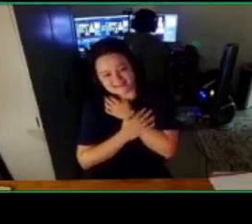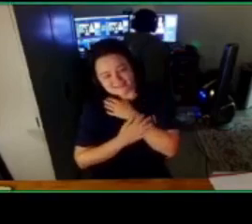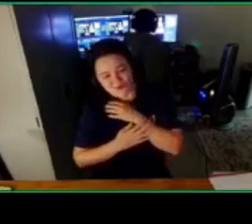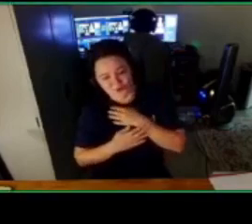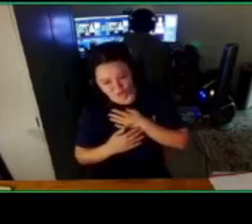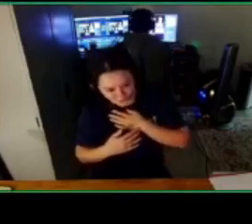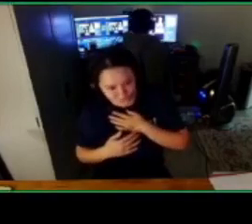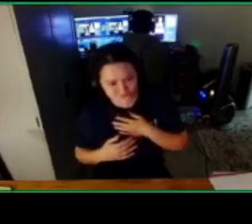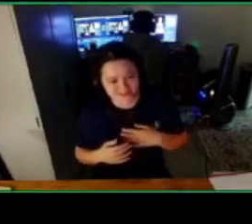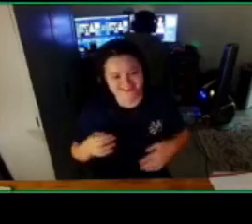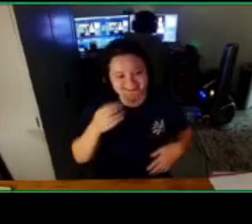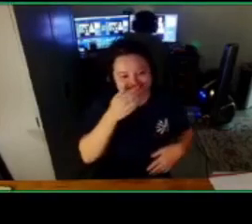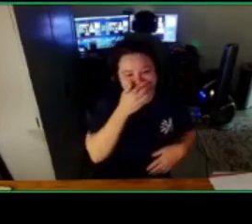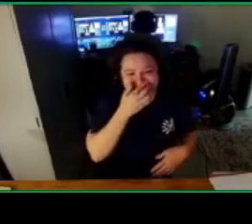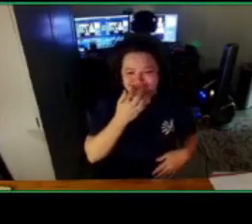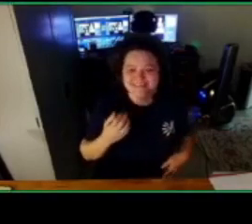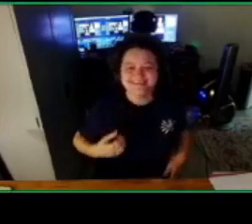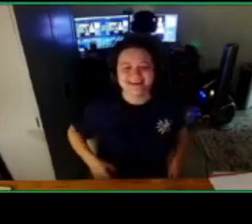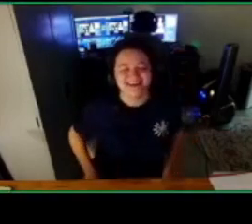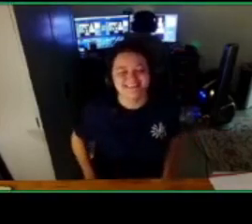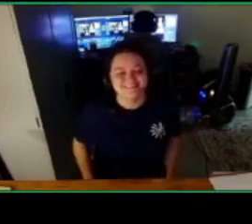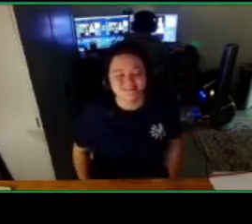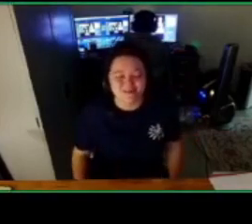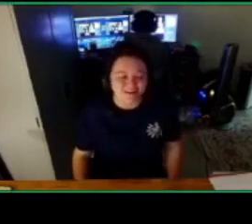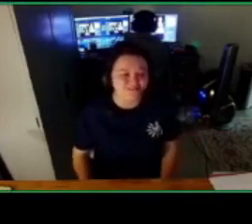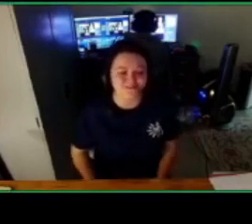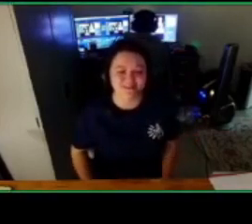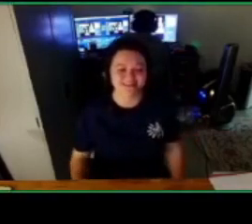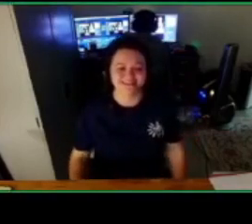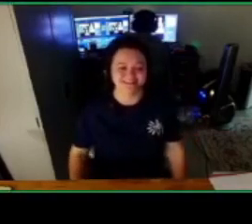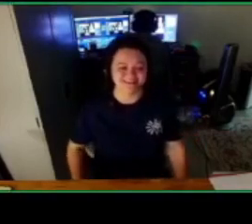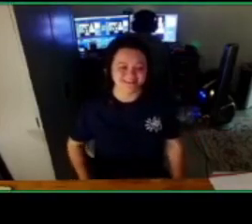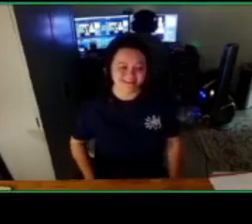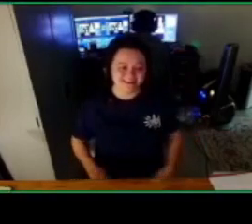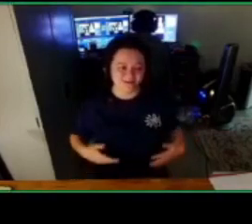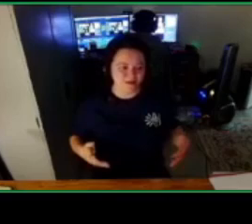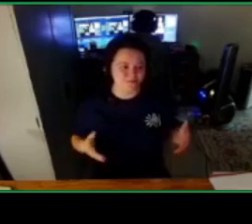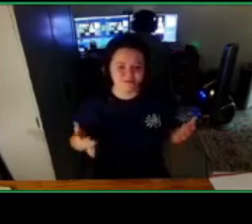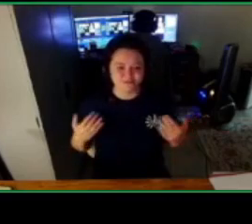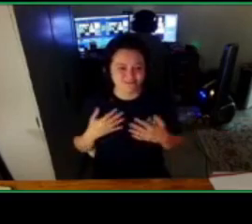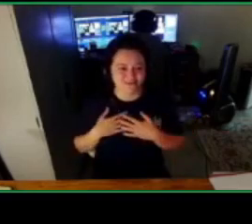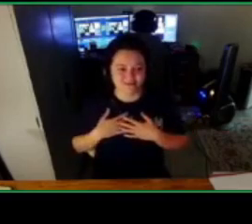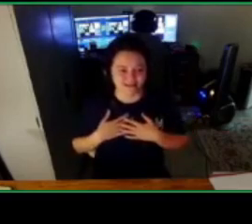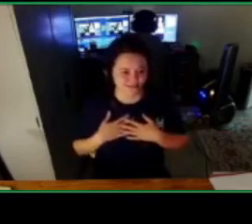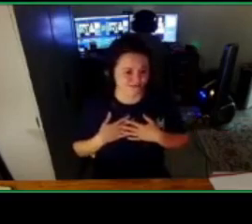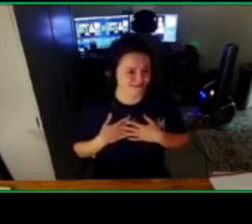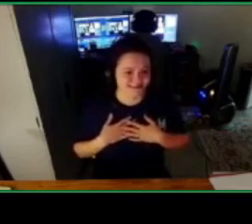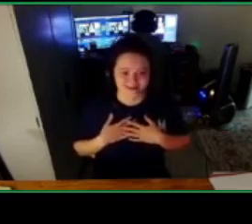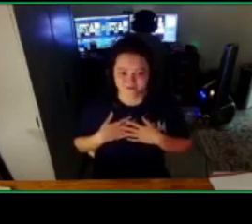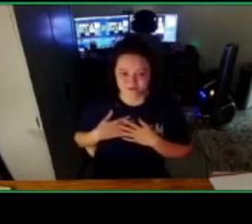a toll. If you're ever willing to like come up and just to give me that 30-second